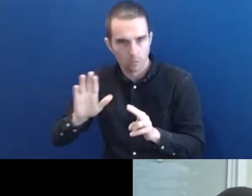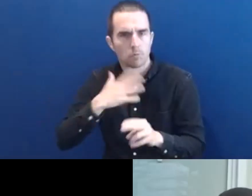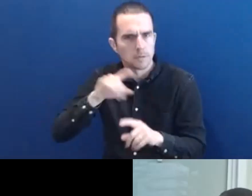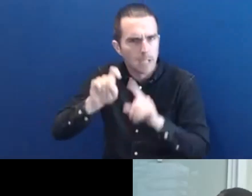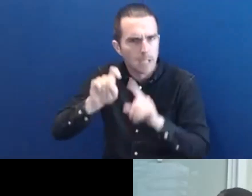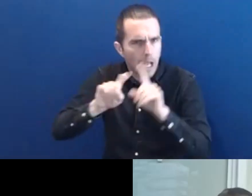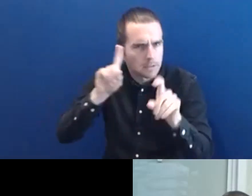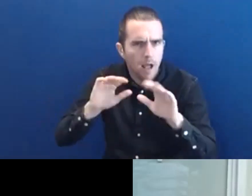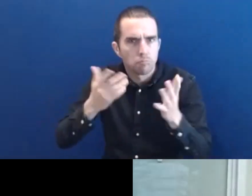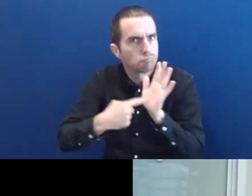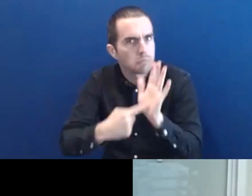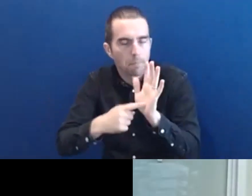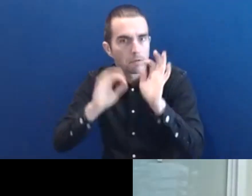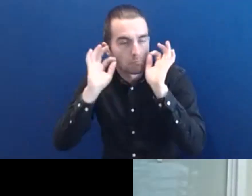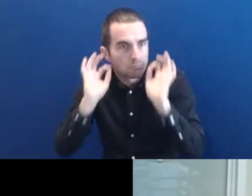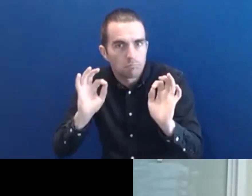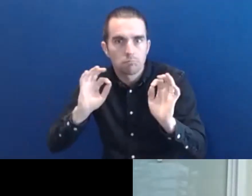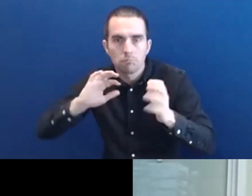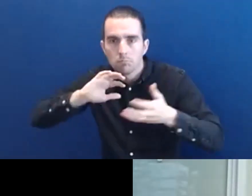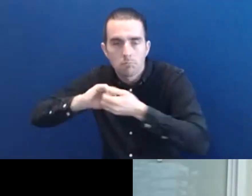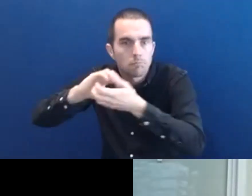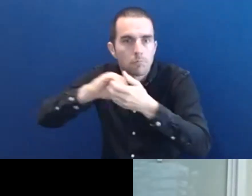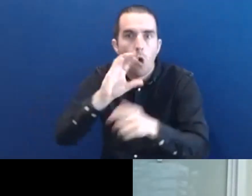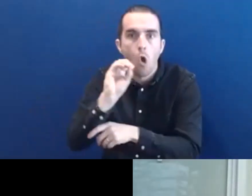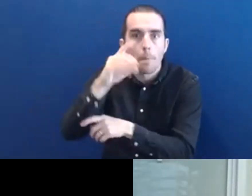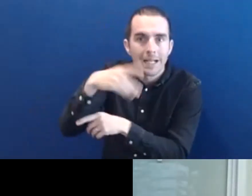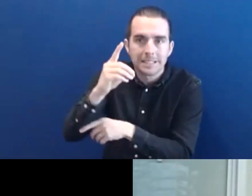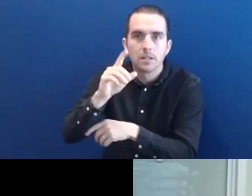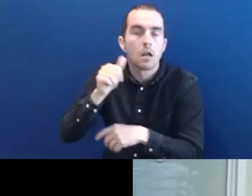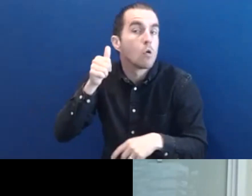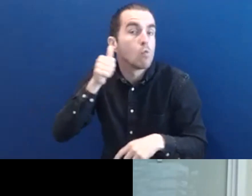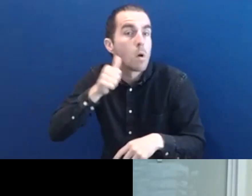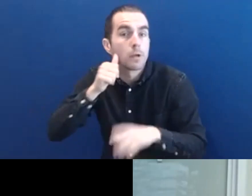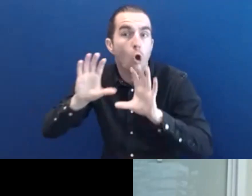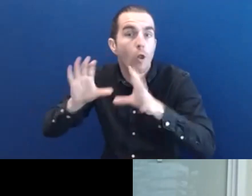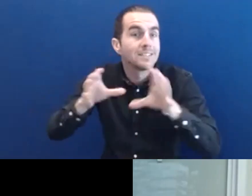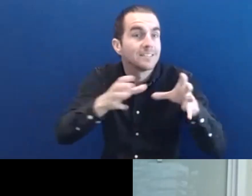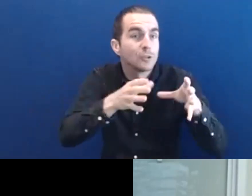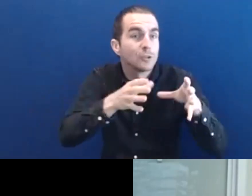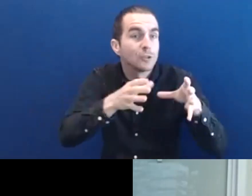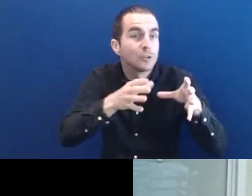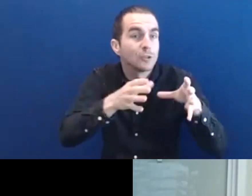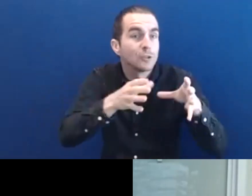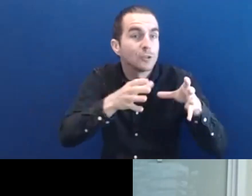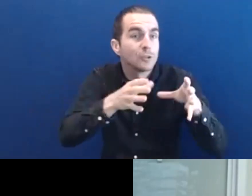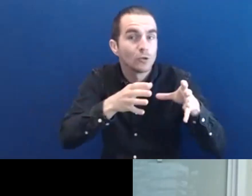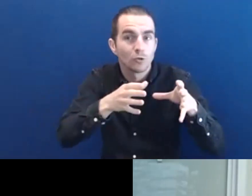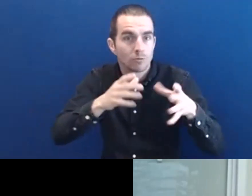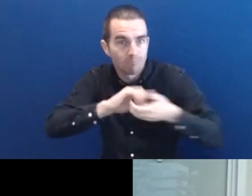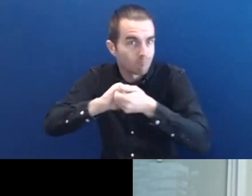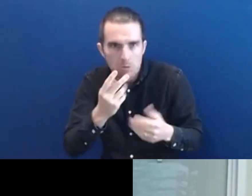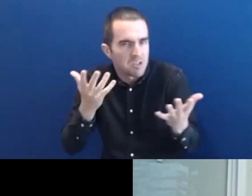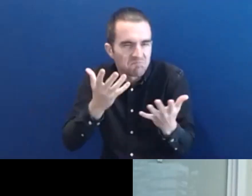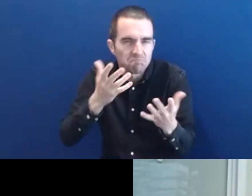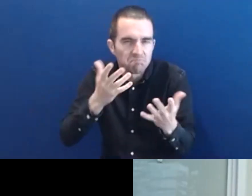and women's organisations working together, particularly looking at things like sexual and reproductive health and rights.